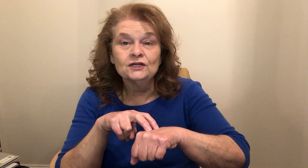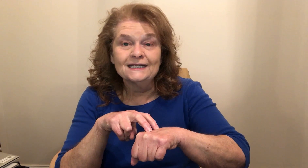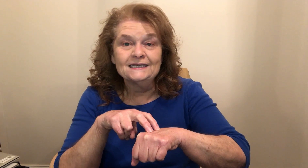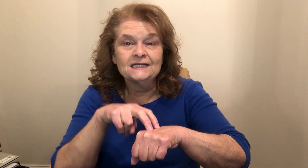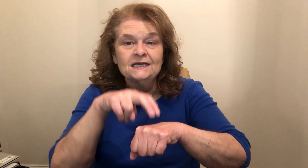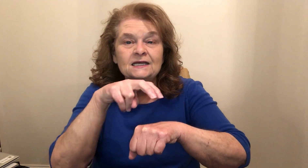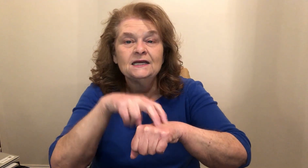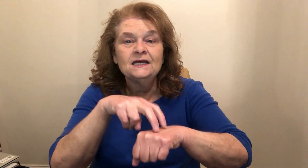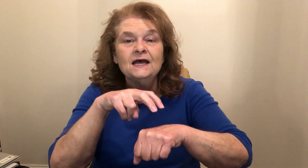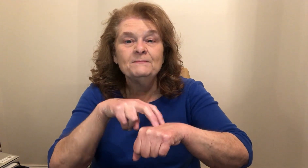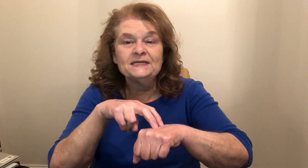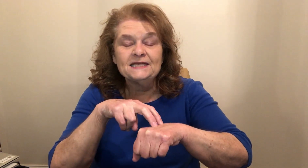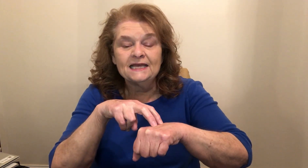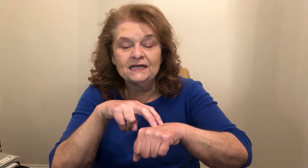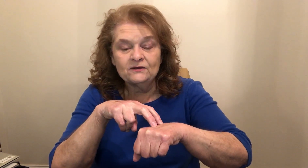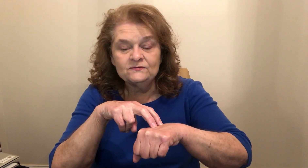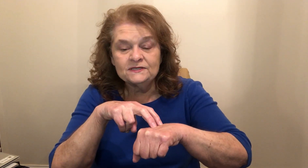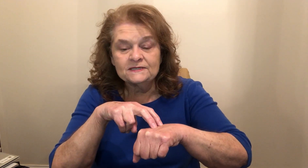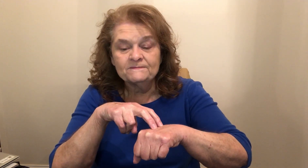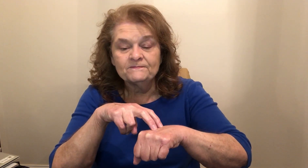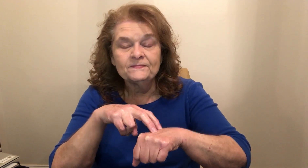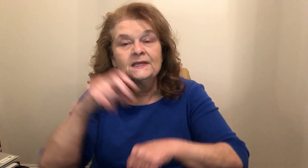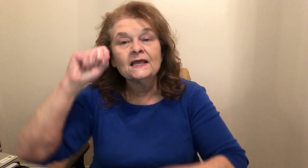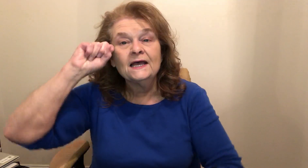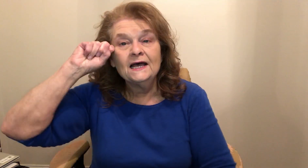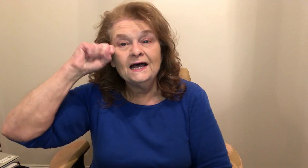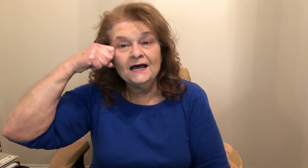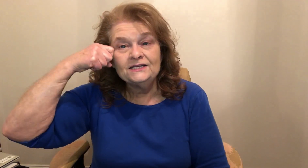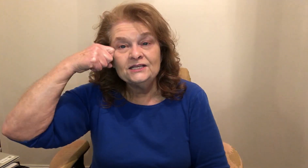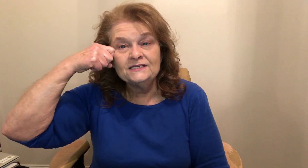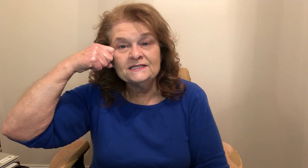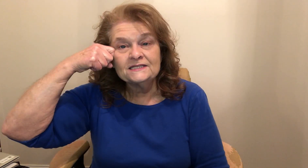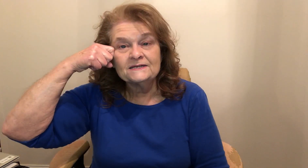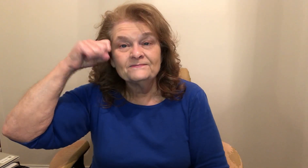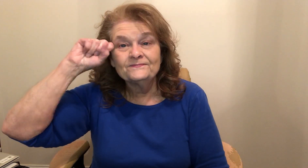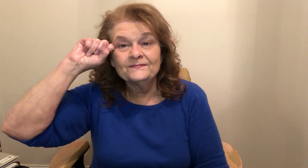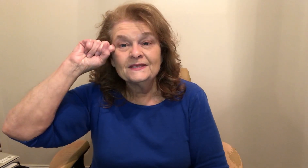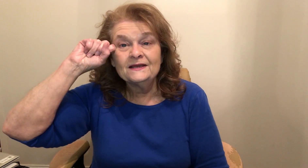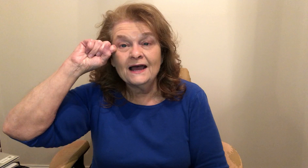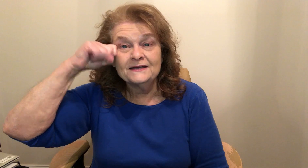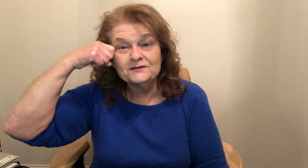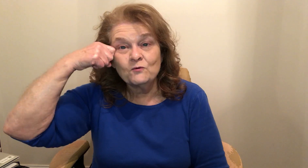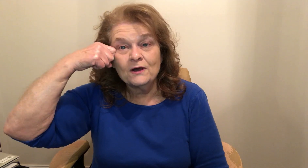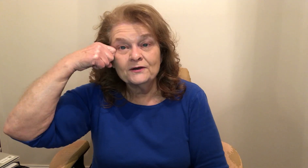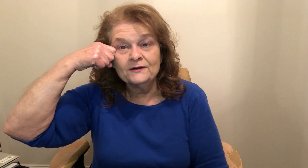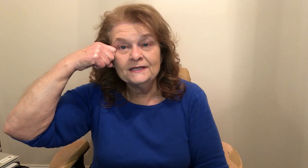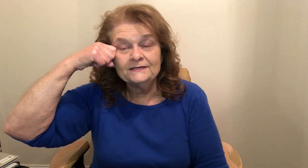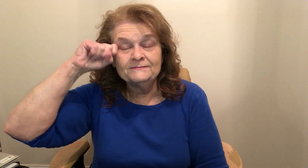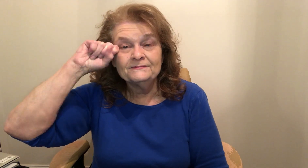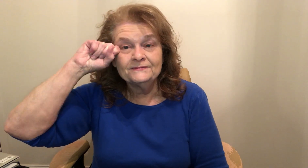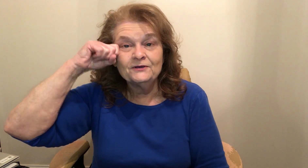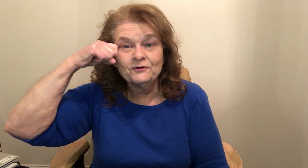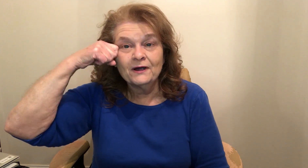Ireland. Potatoes, onions, your eyes are watering and you're